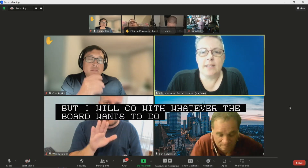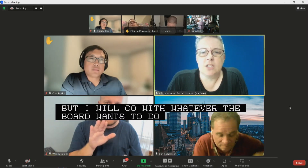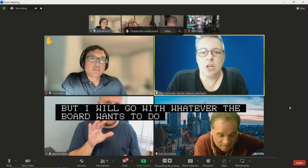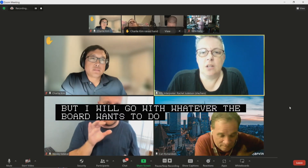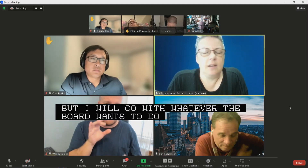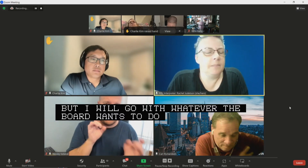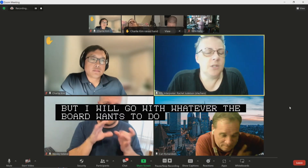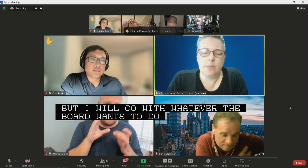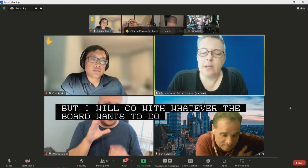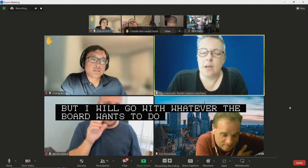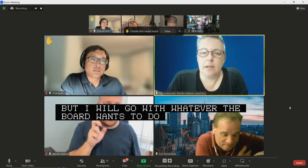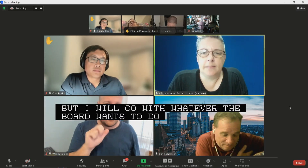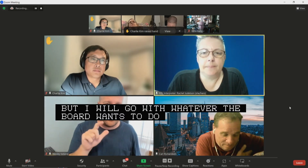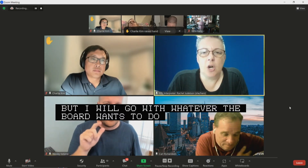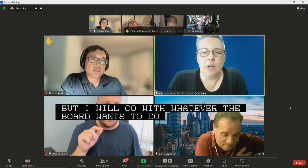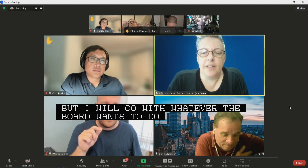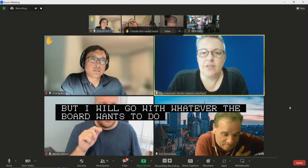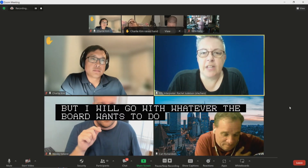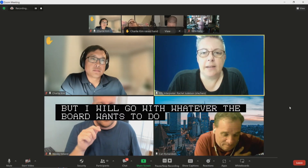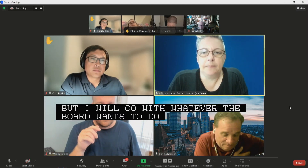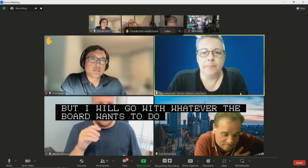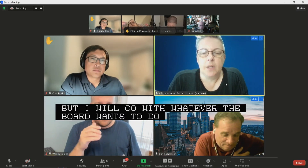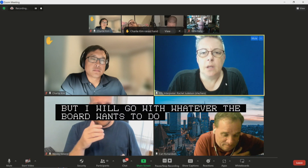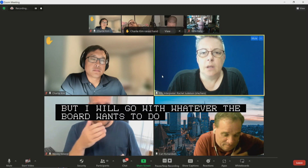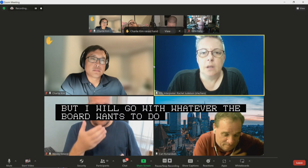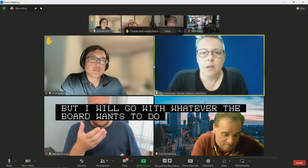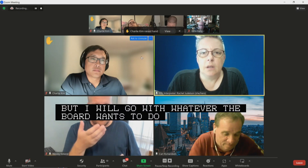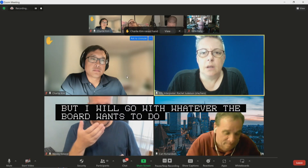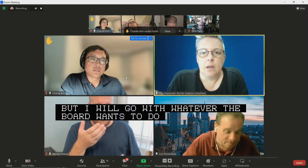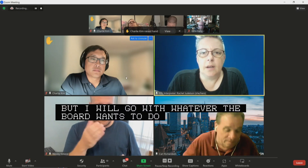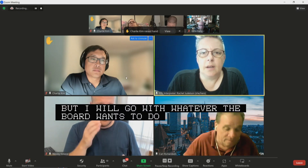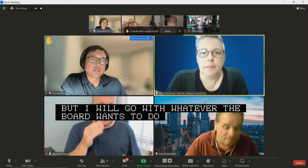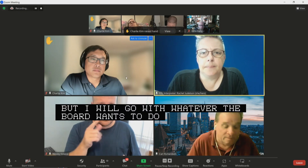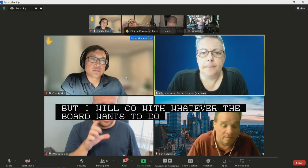This is Wes. Carl, thanks for that.